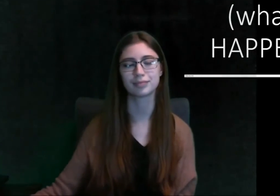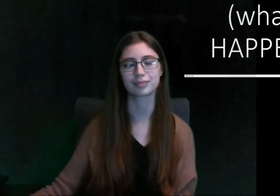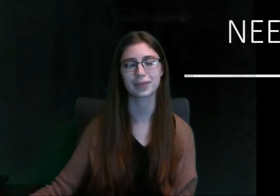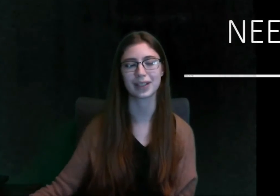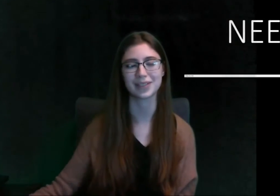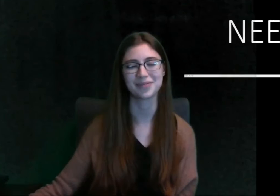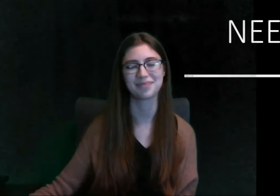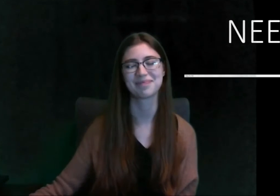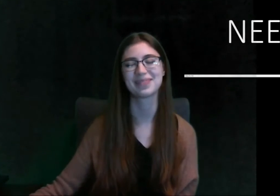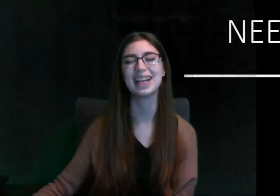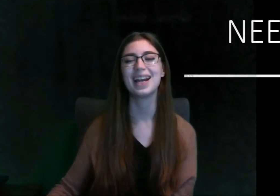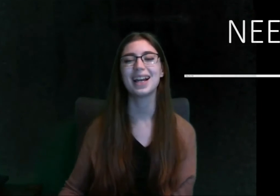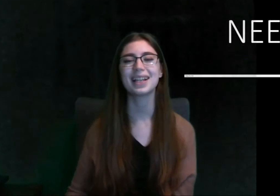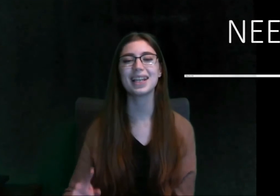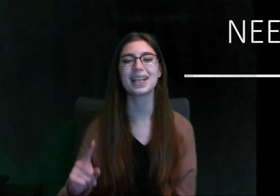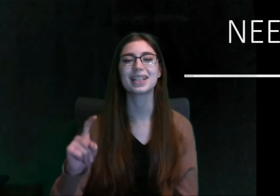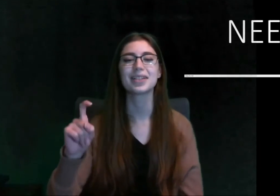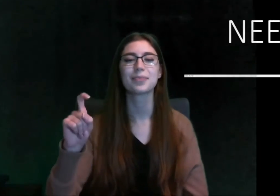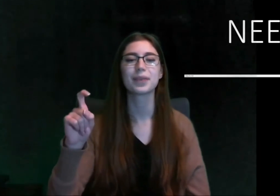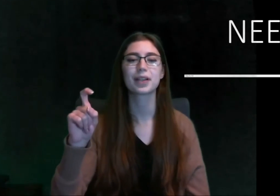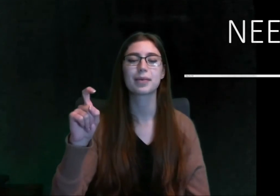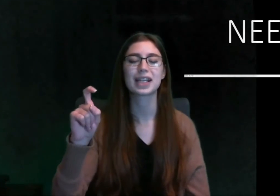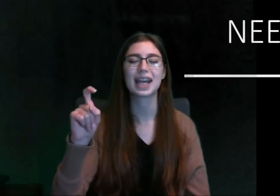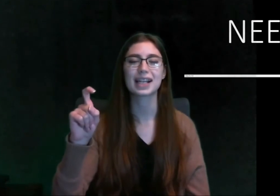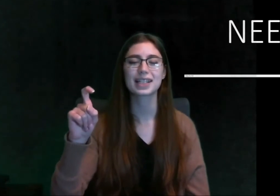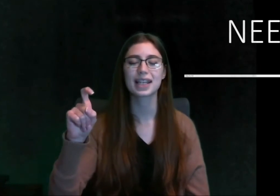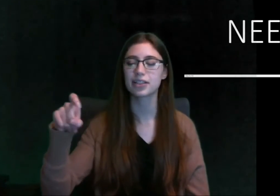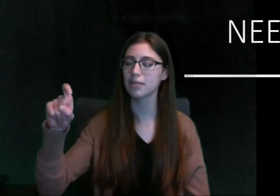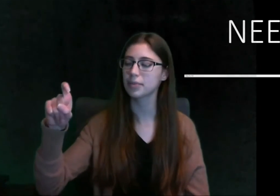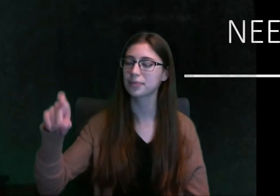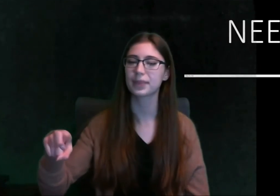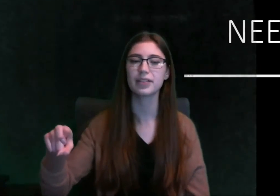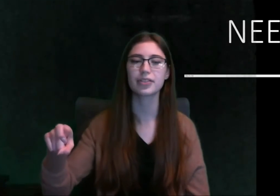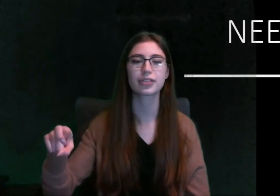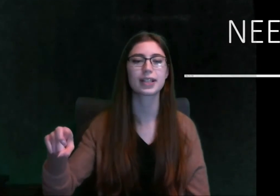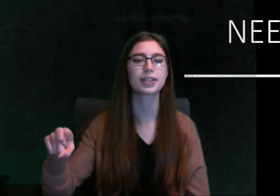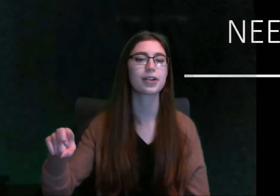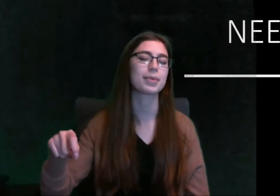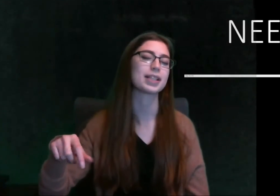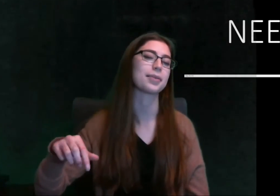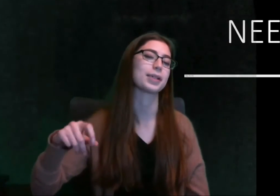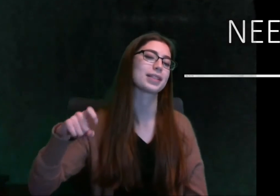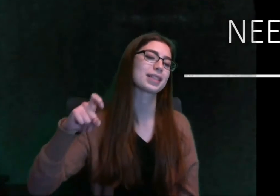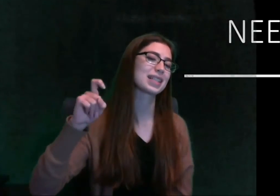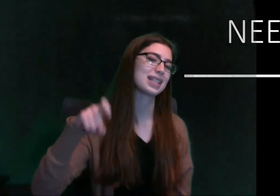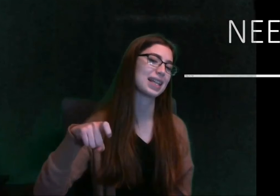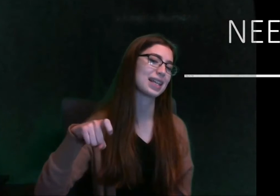Okay. Need. You're going to make an X handshake and just drop it down once. Need.